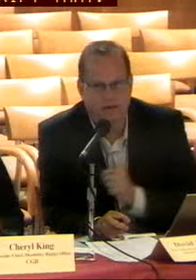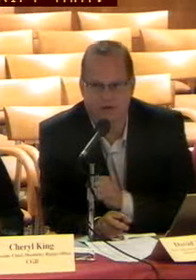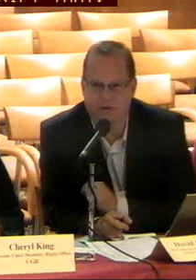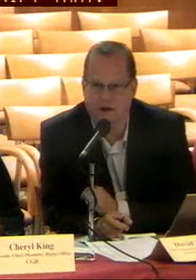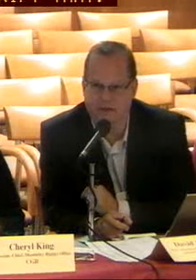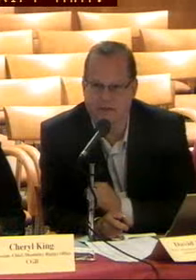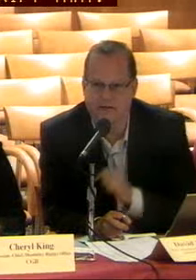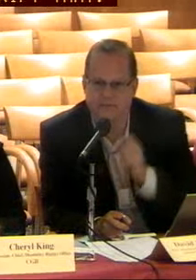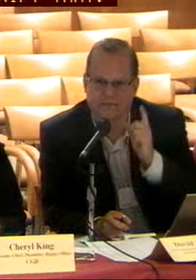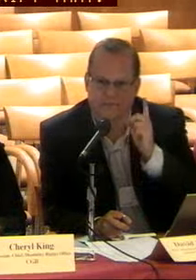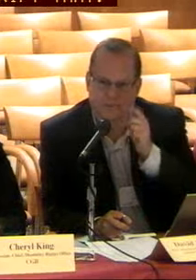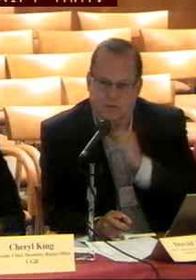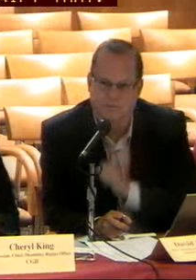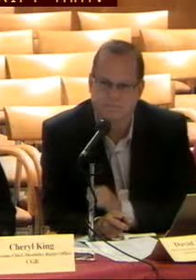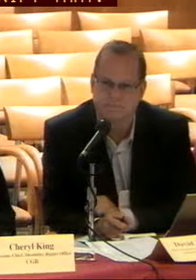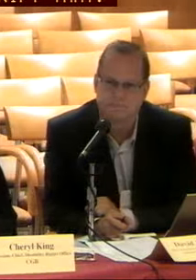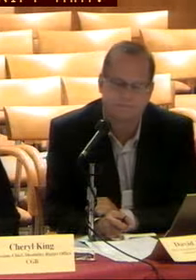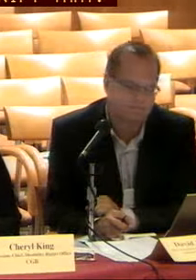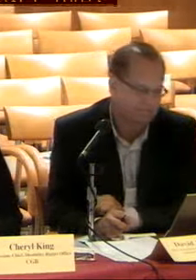so Norm?